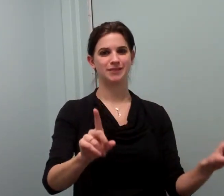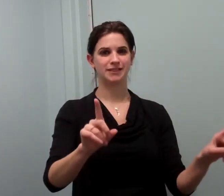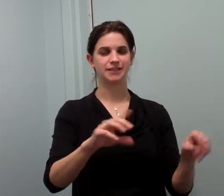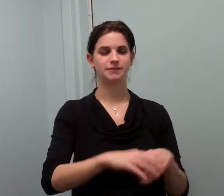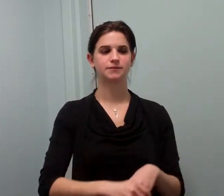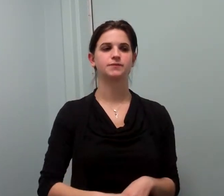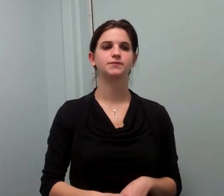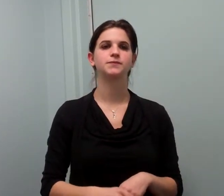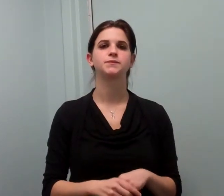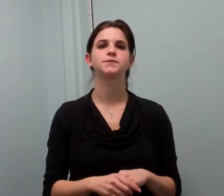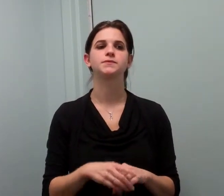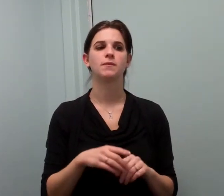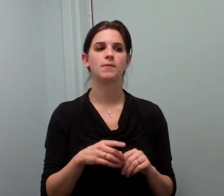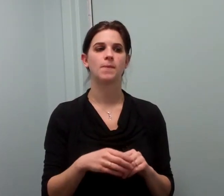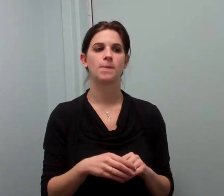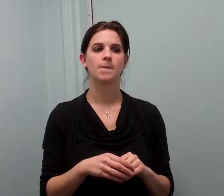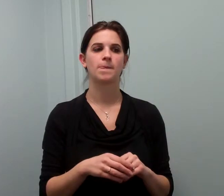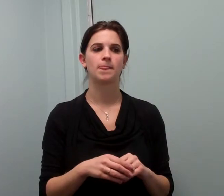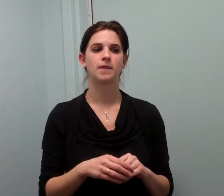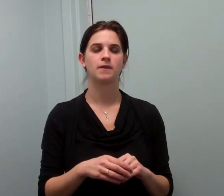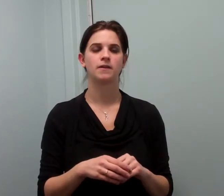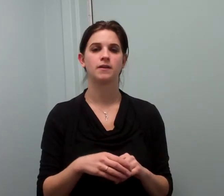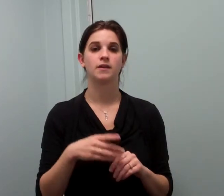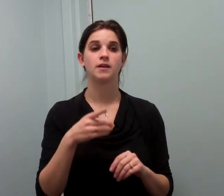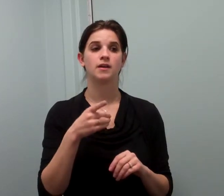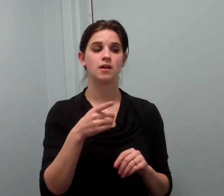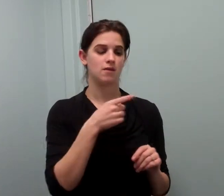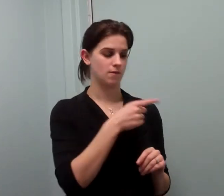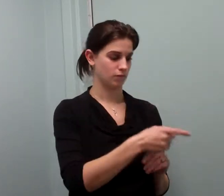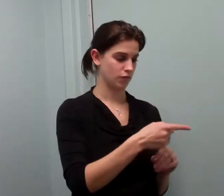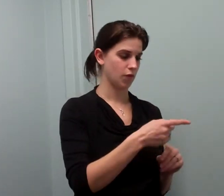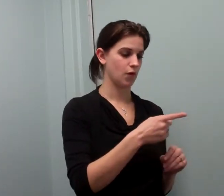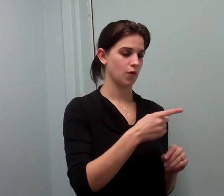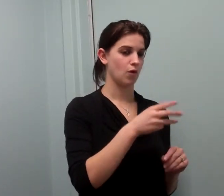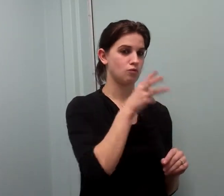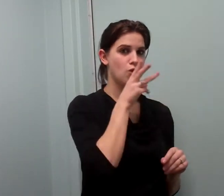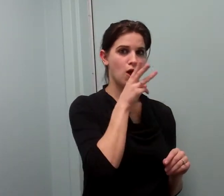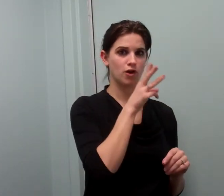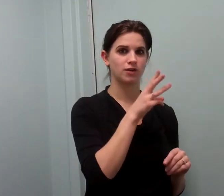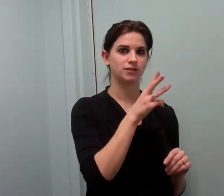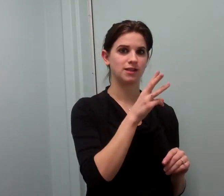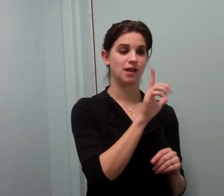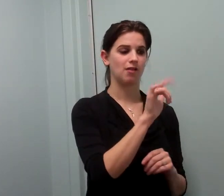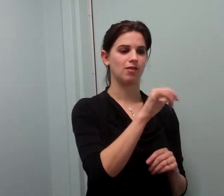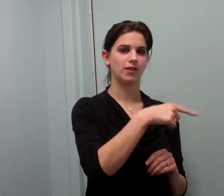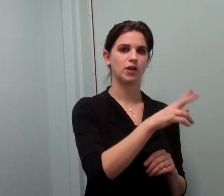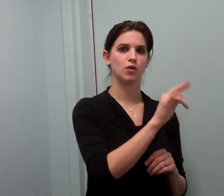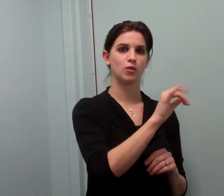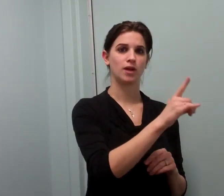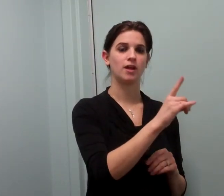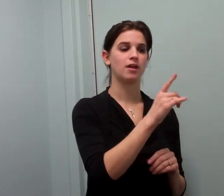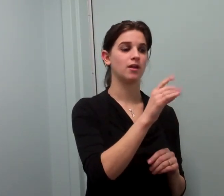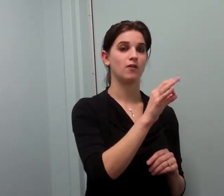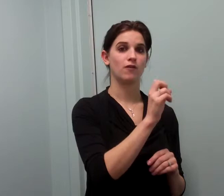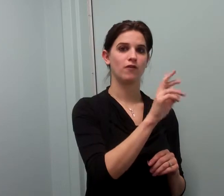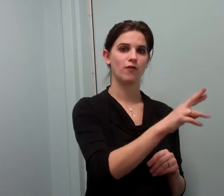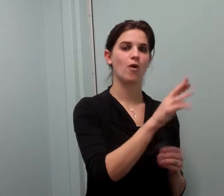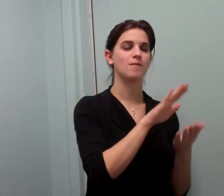and you transfer it into water in the gas form. Condensation is just the opposite, where you take water that is in